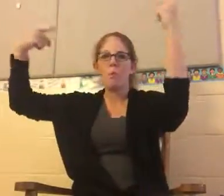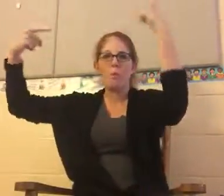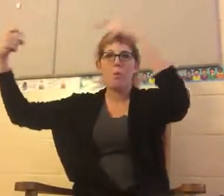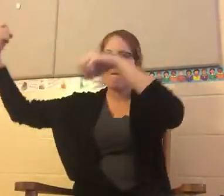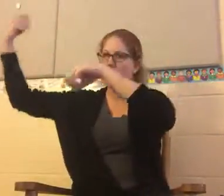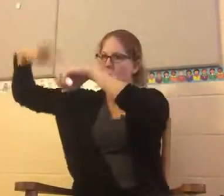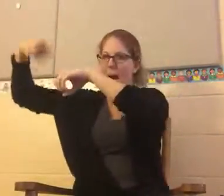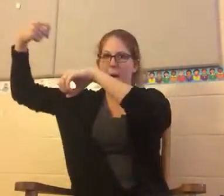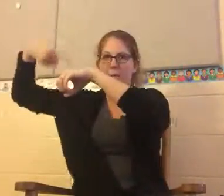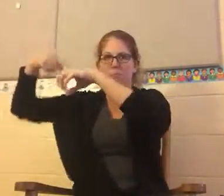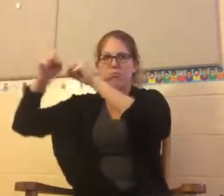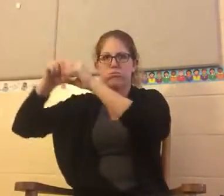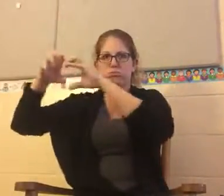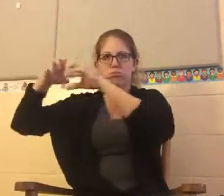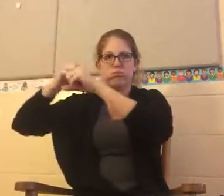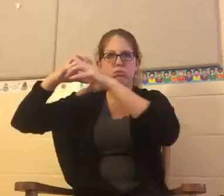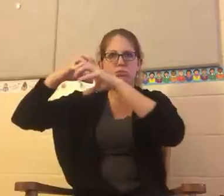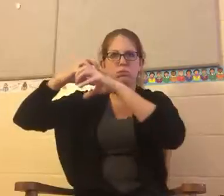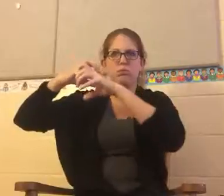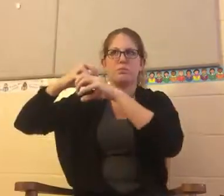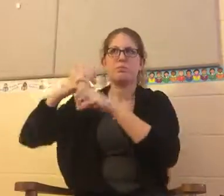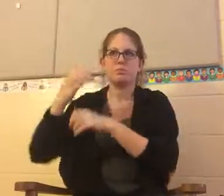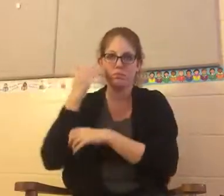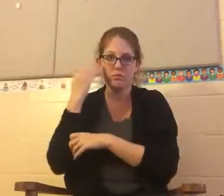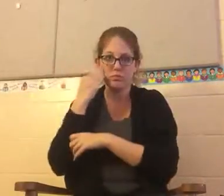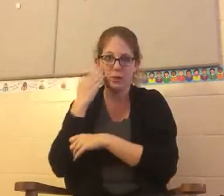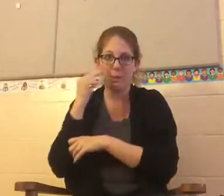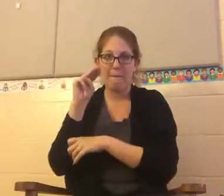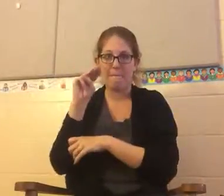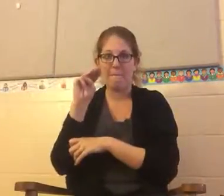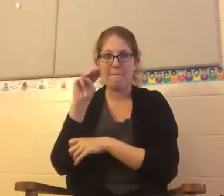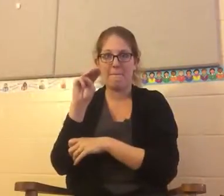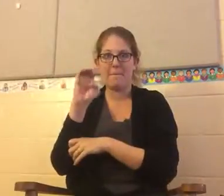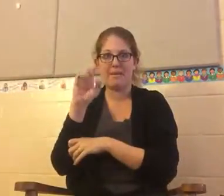As you learned, meteoroids strike Earth all the time.